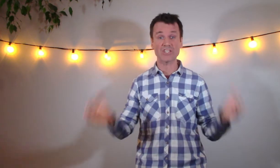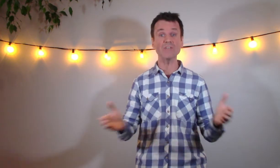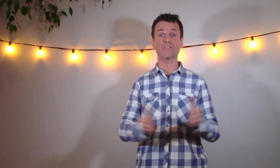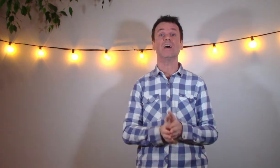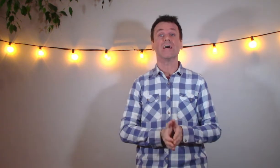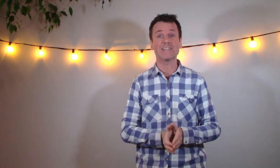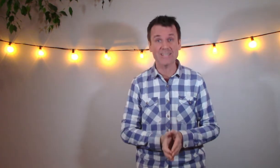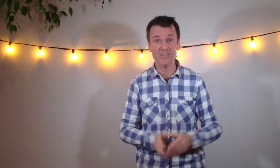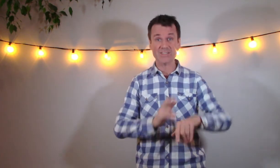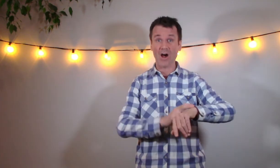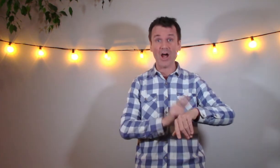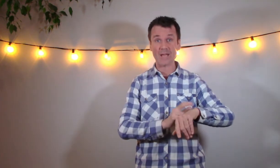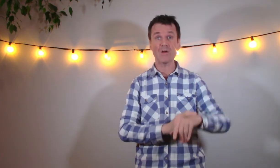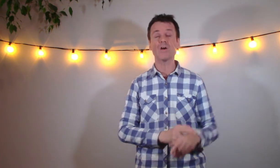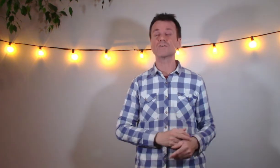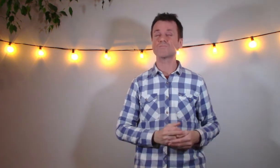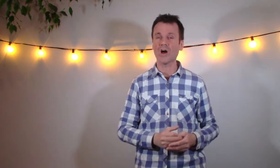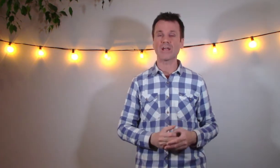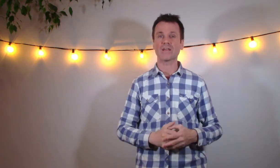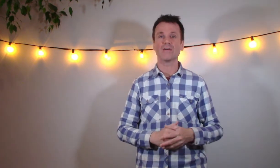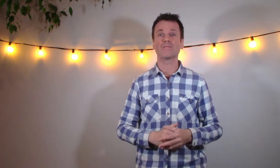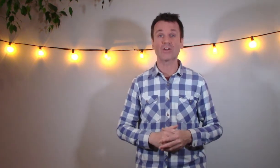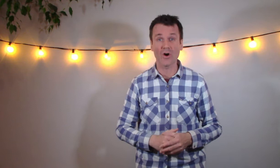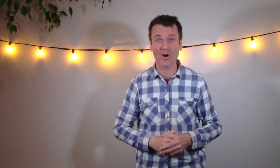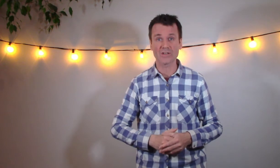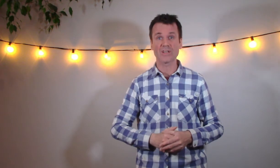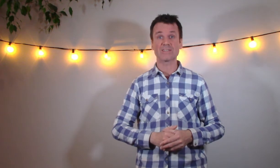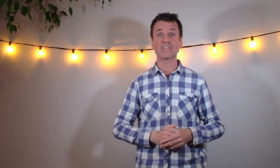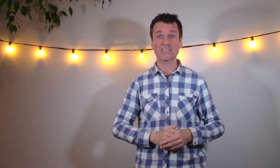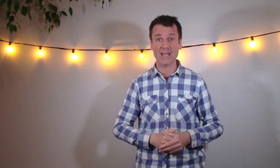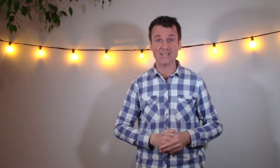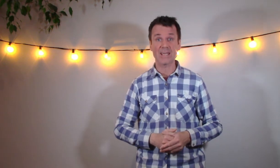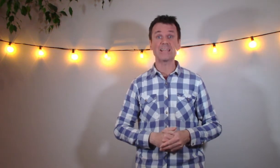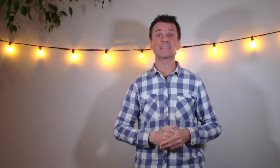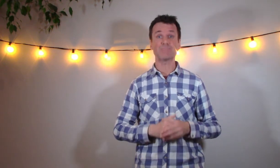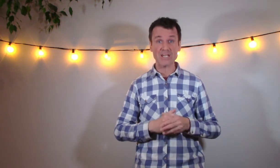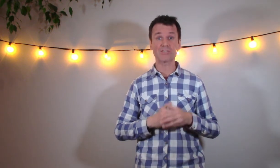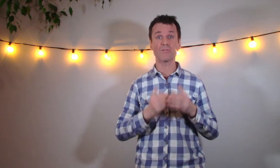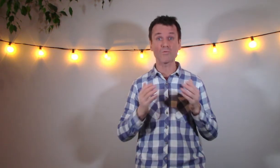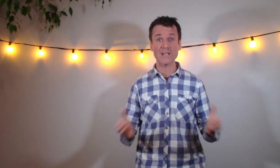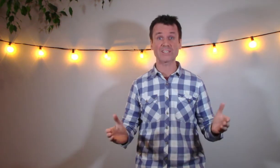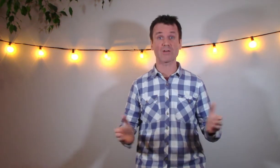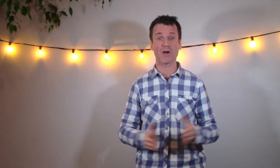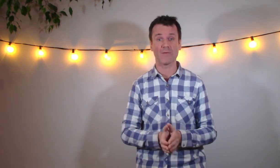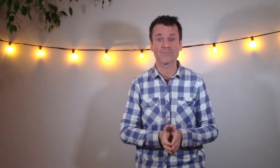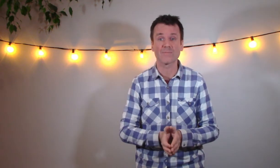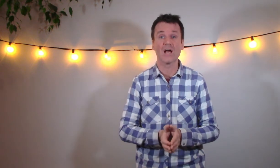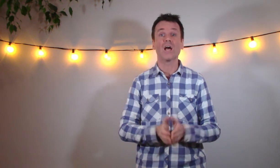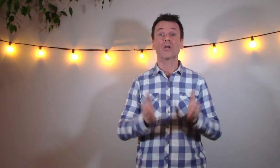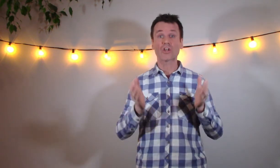children, until the time was right for God to send his special rescuer,